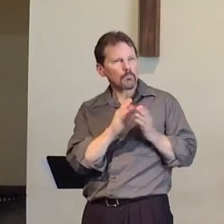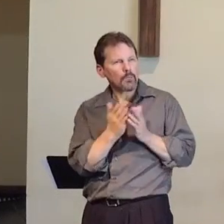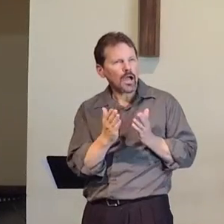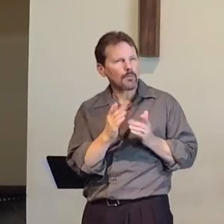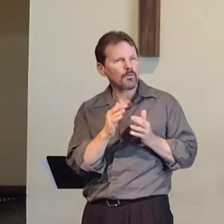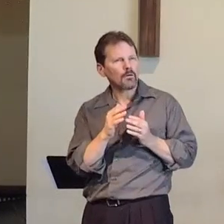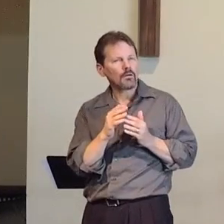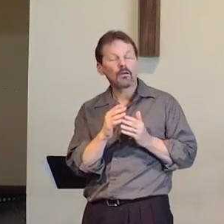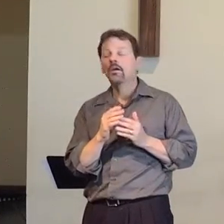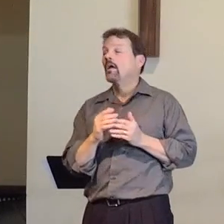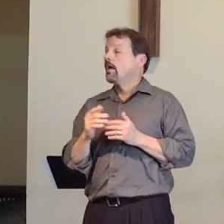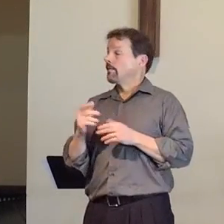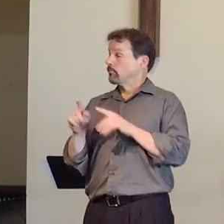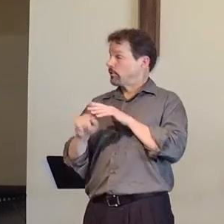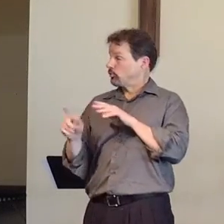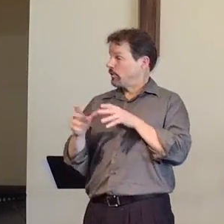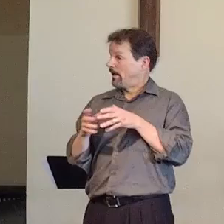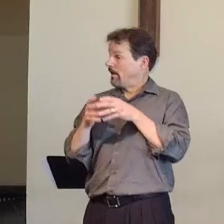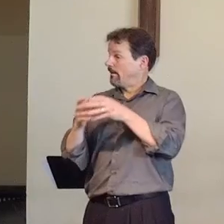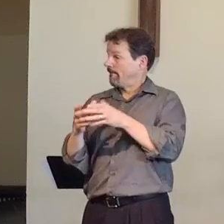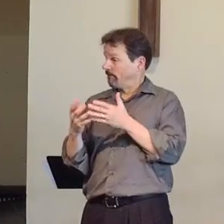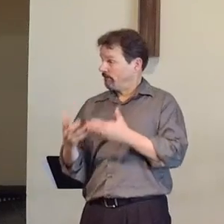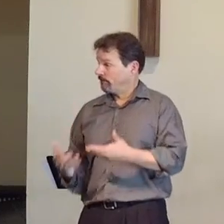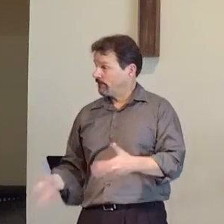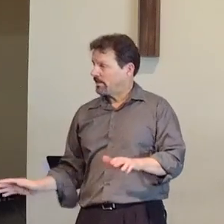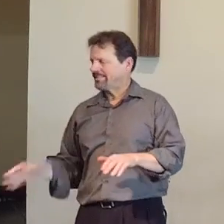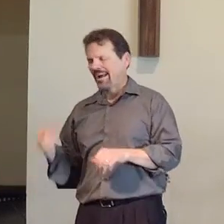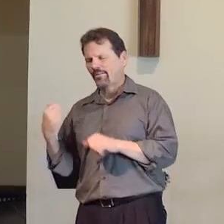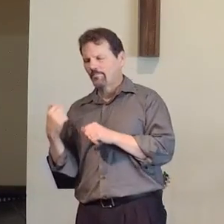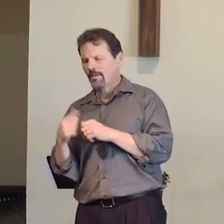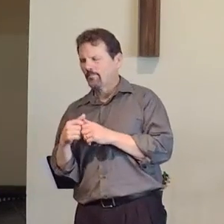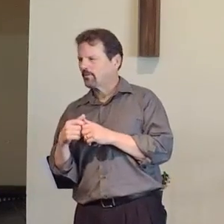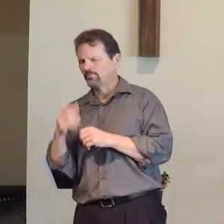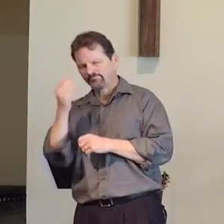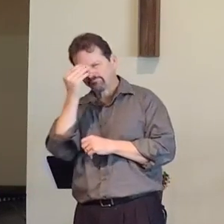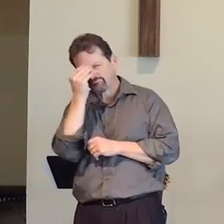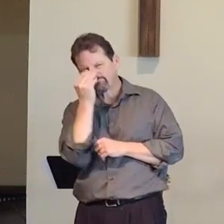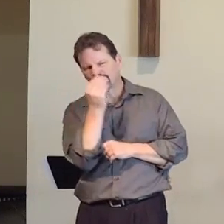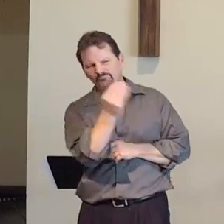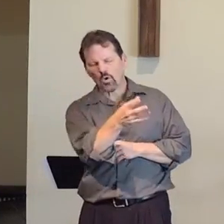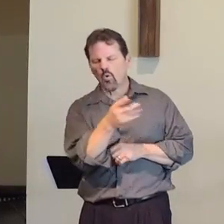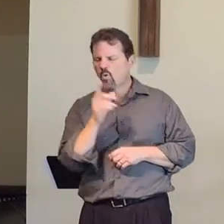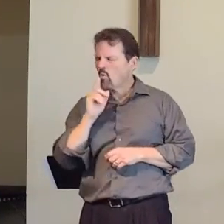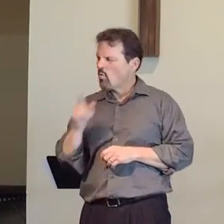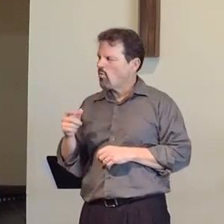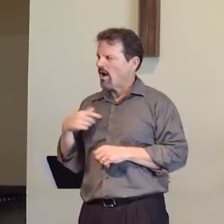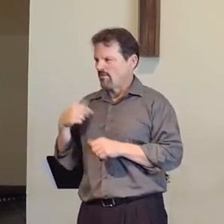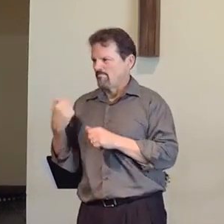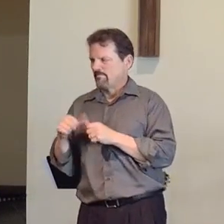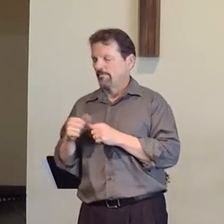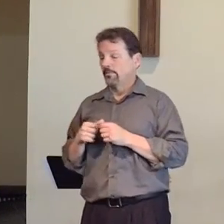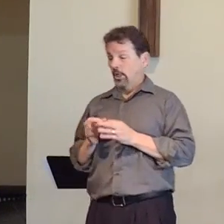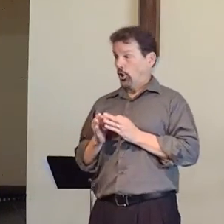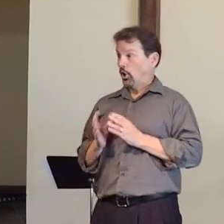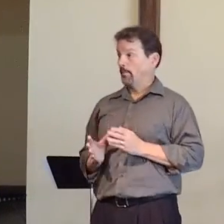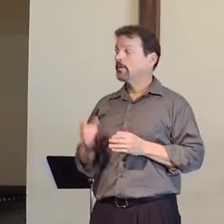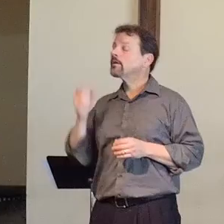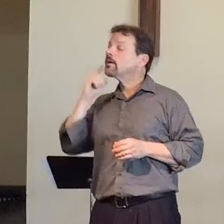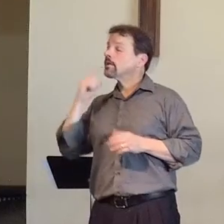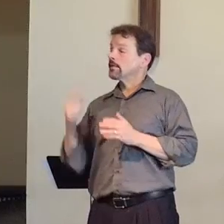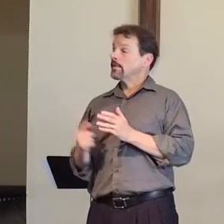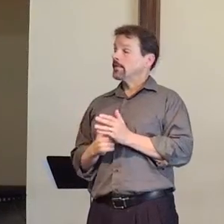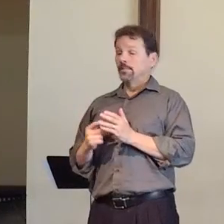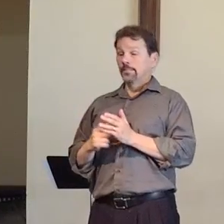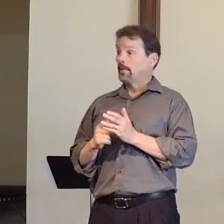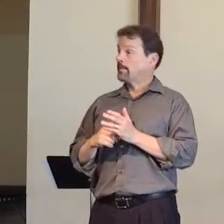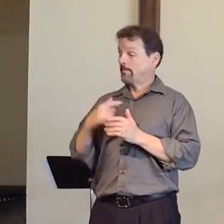sending her a note and saying it was just so incredible to interpret for her. Because as interpreters, we're trained to sort of